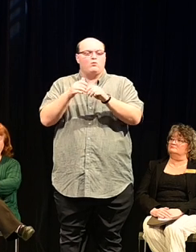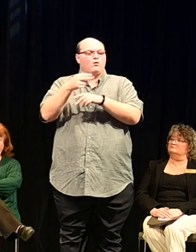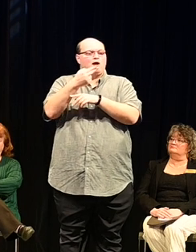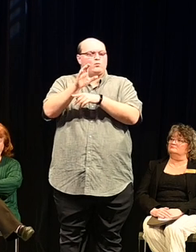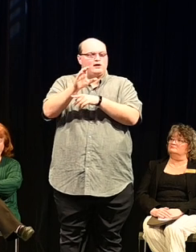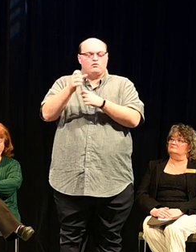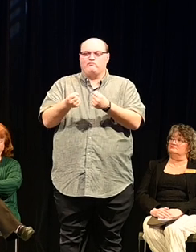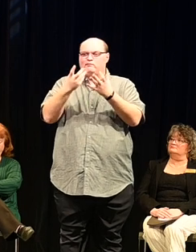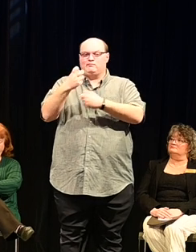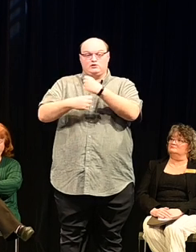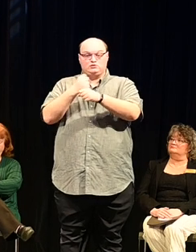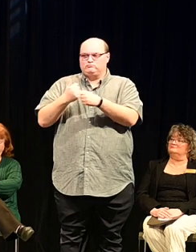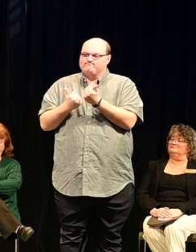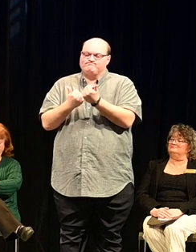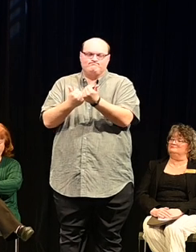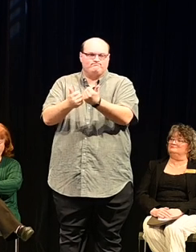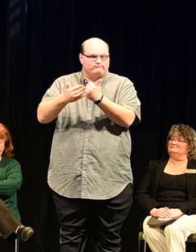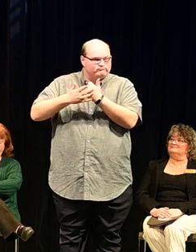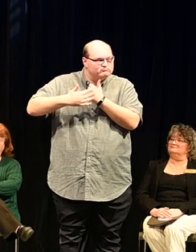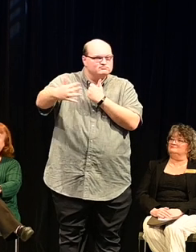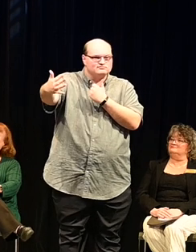for many, many, many years to come.